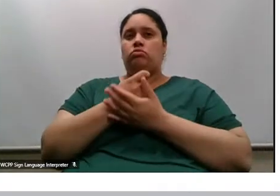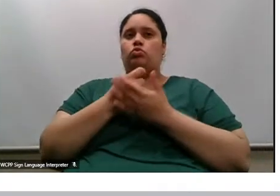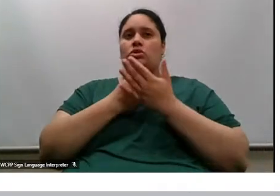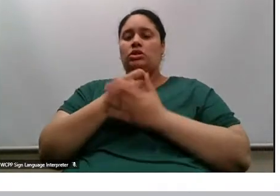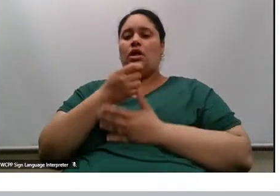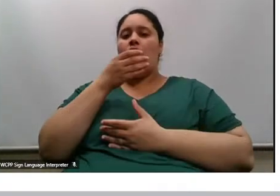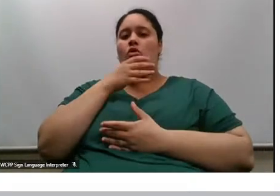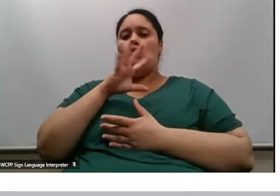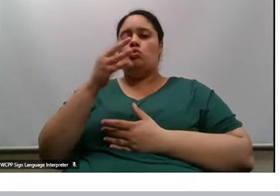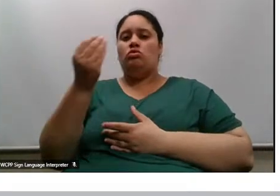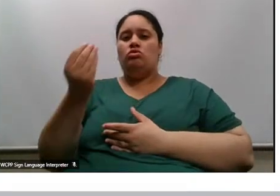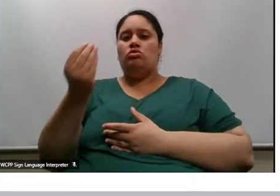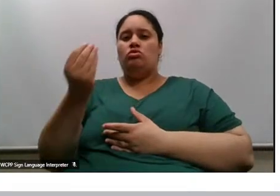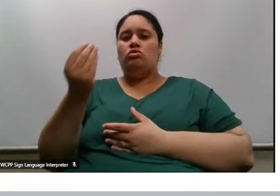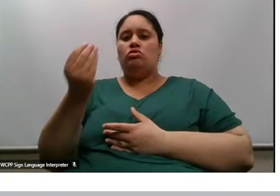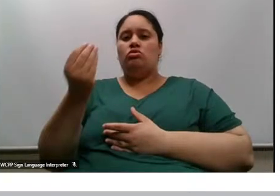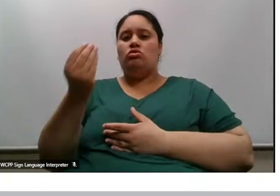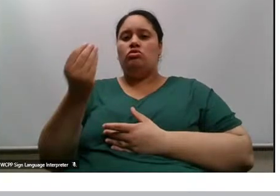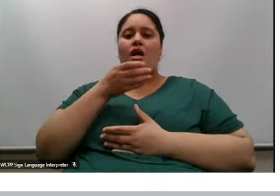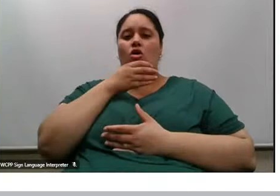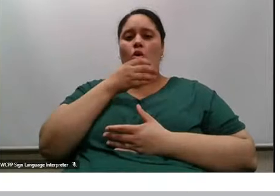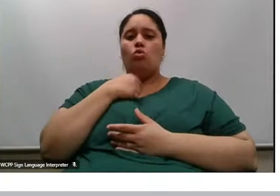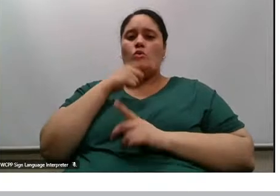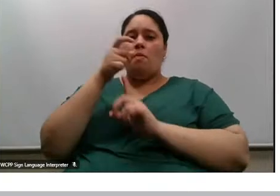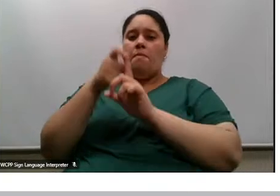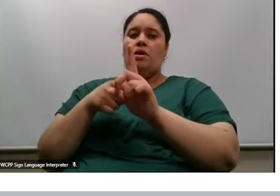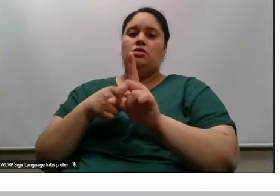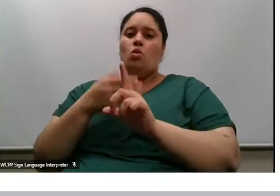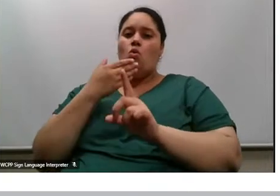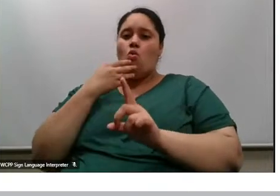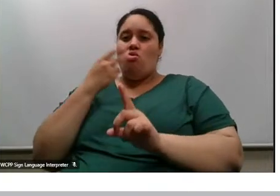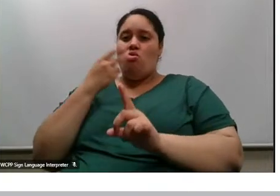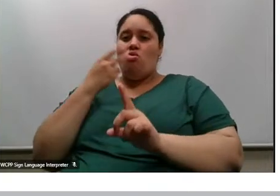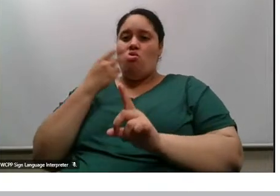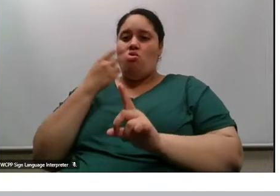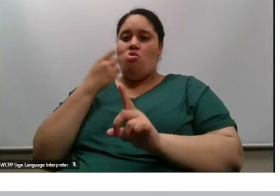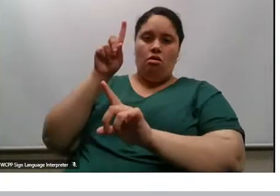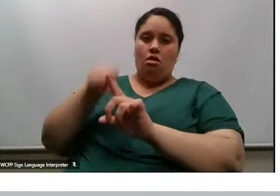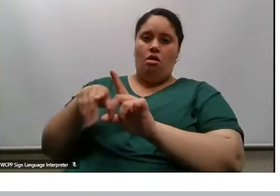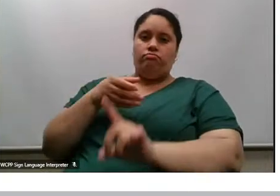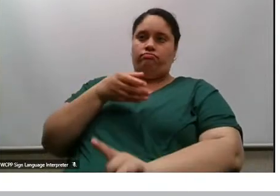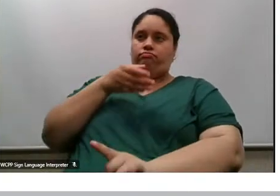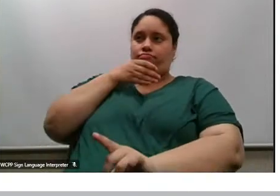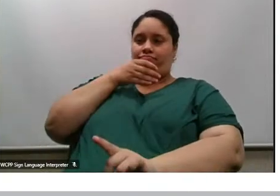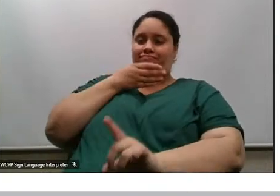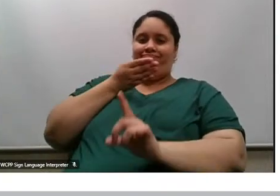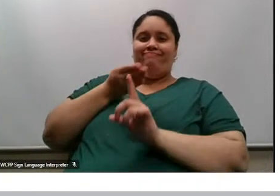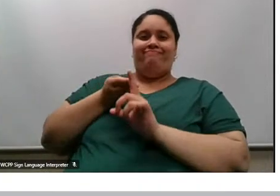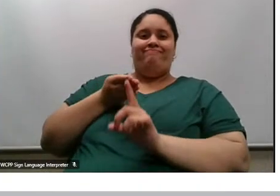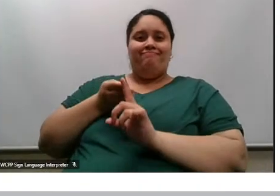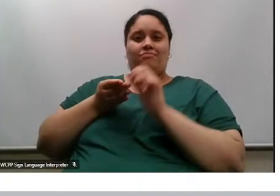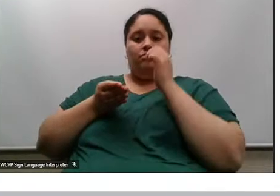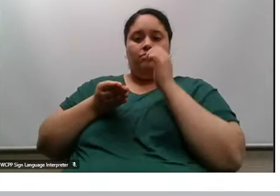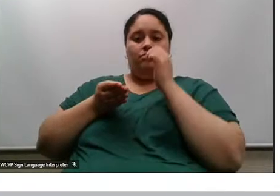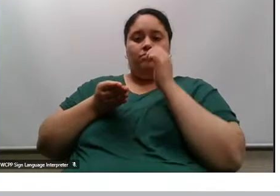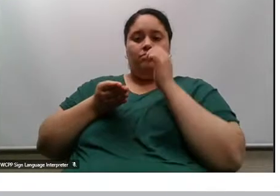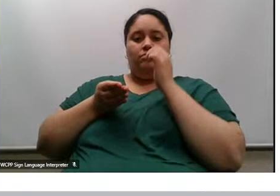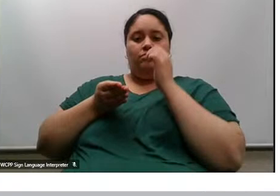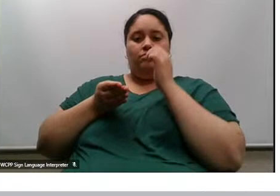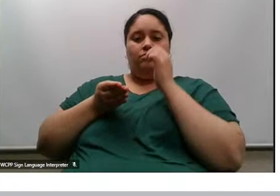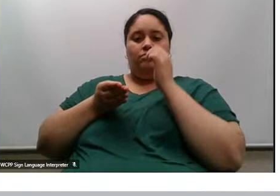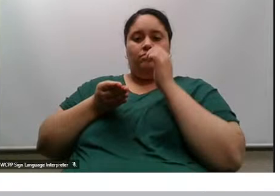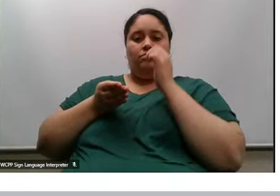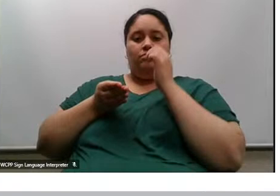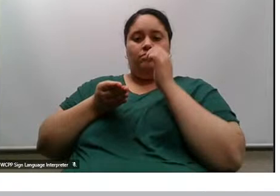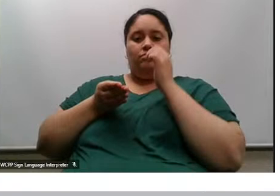alcohol to a minor or to sell alcohol to someone that is visibly unable to take a further drop